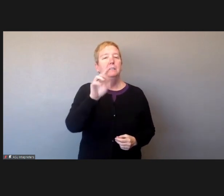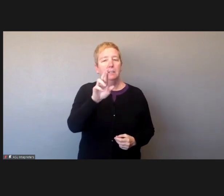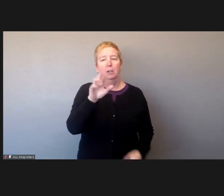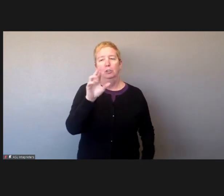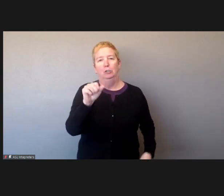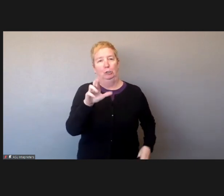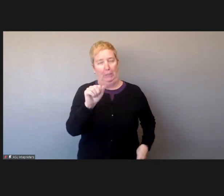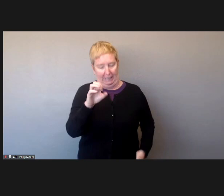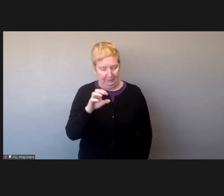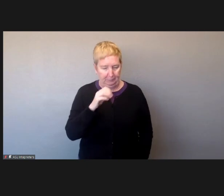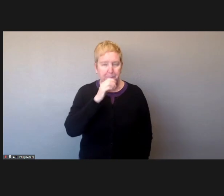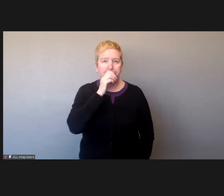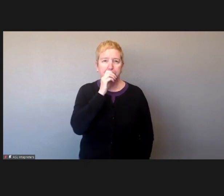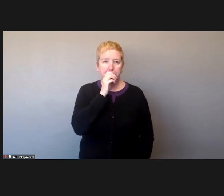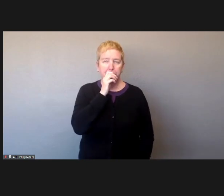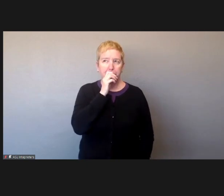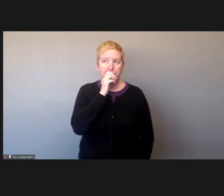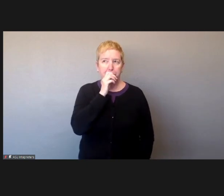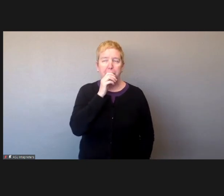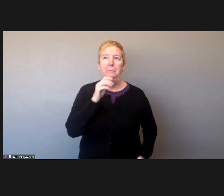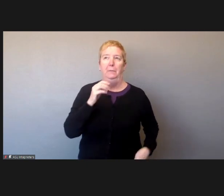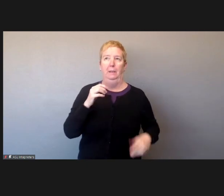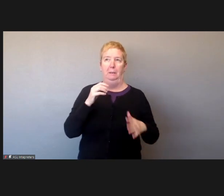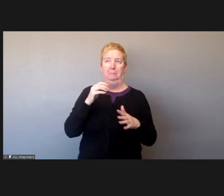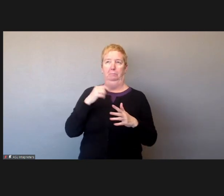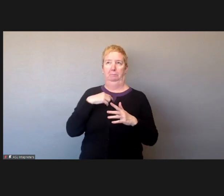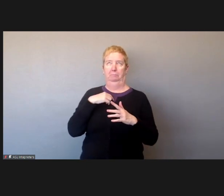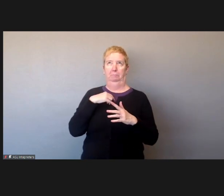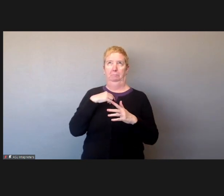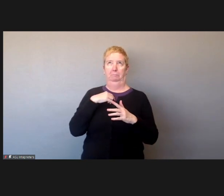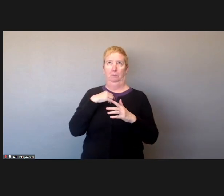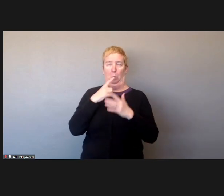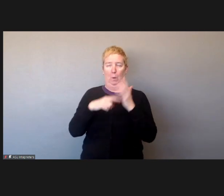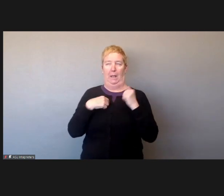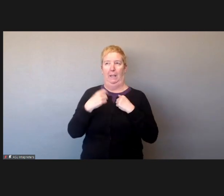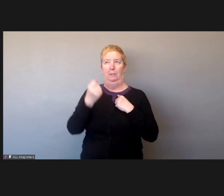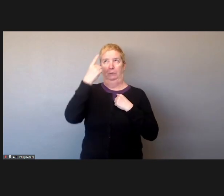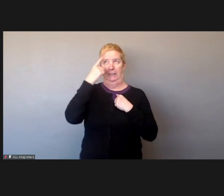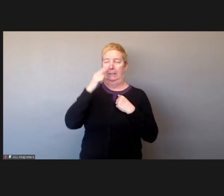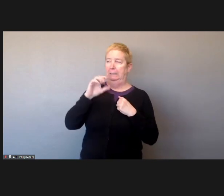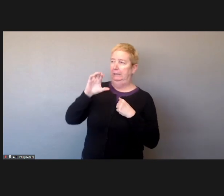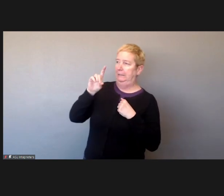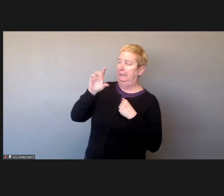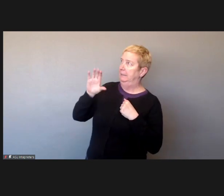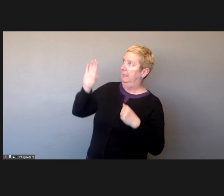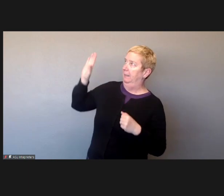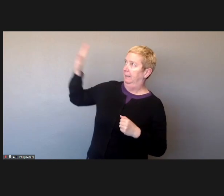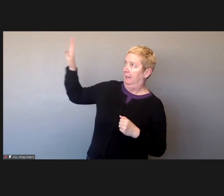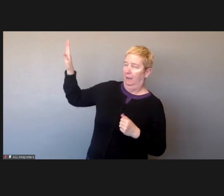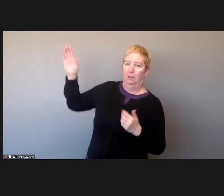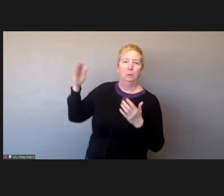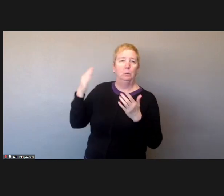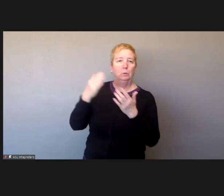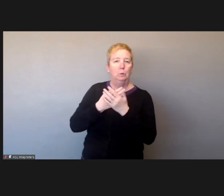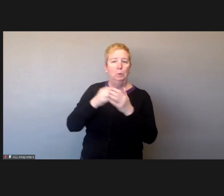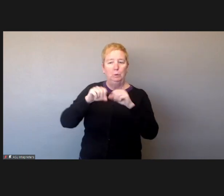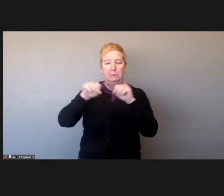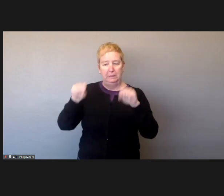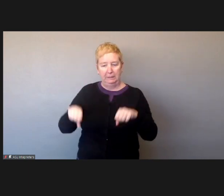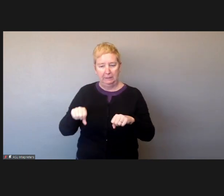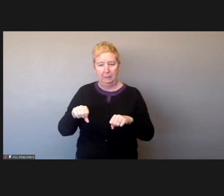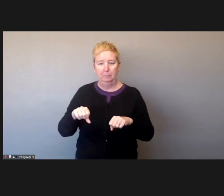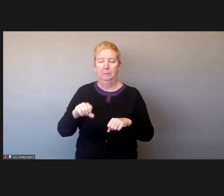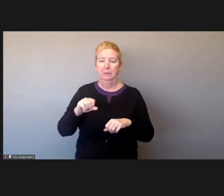it appears to me and others that the CDC's new system is entirely based on county level data at